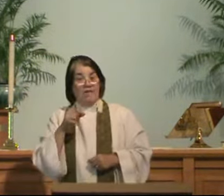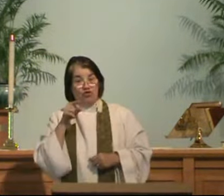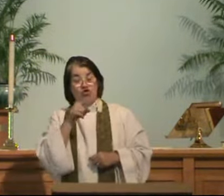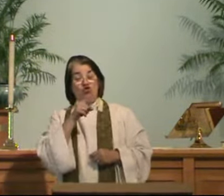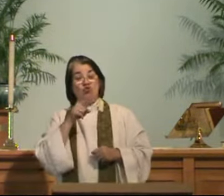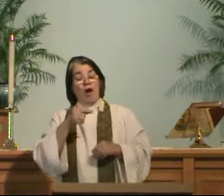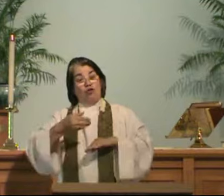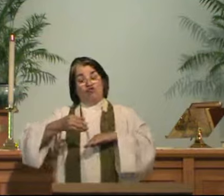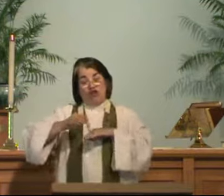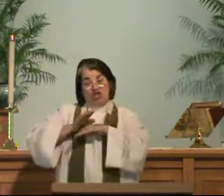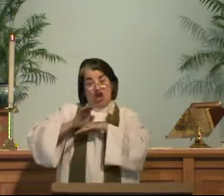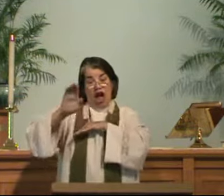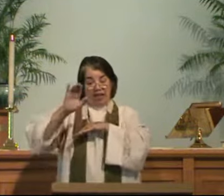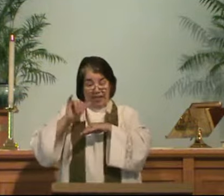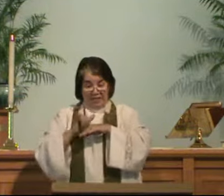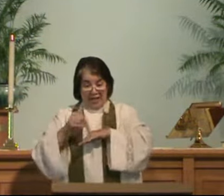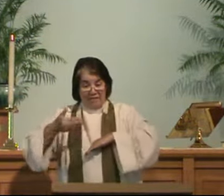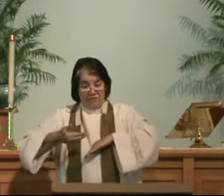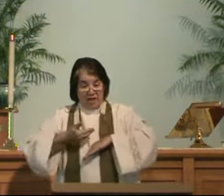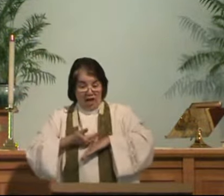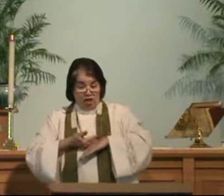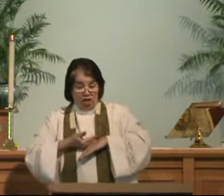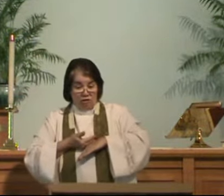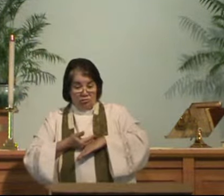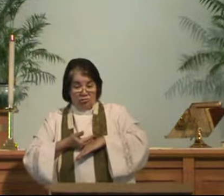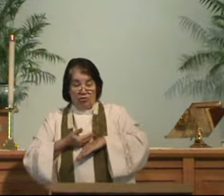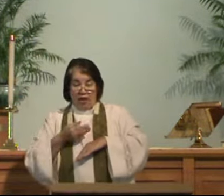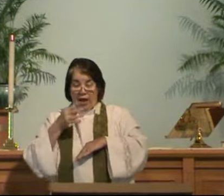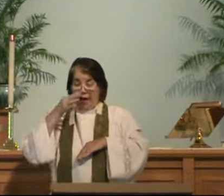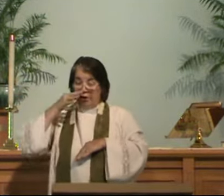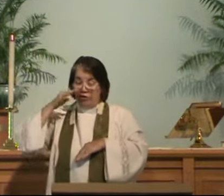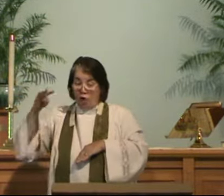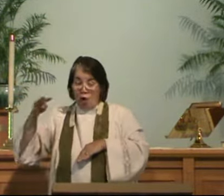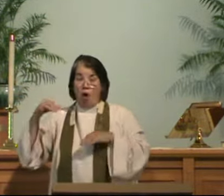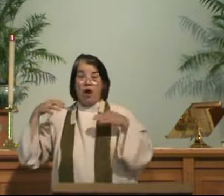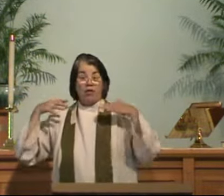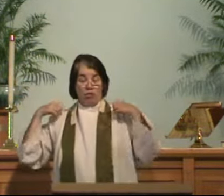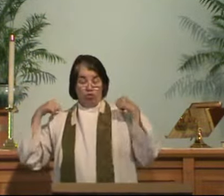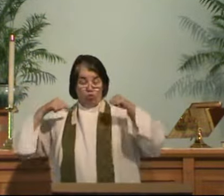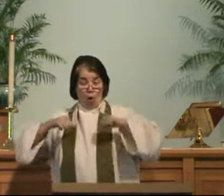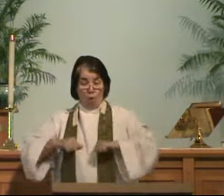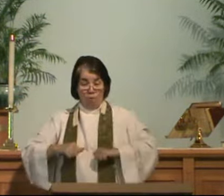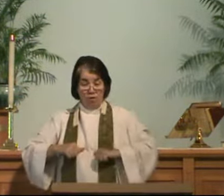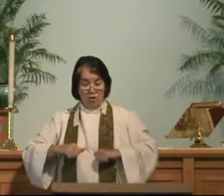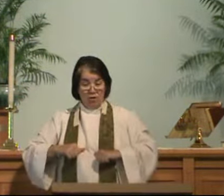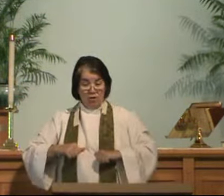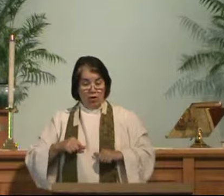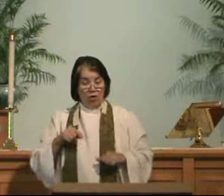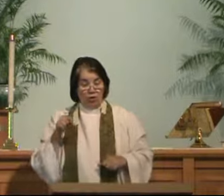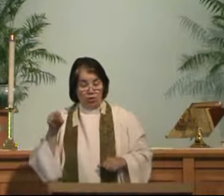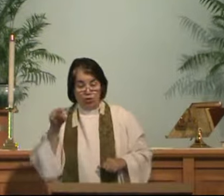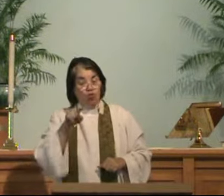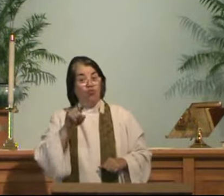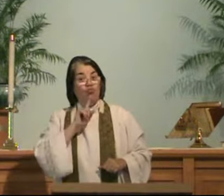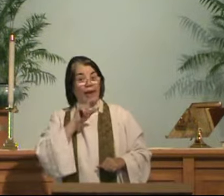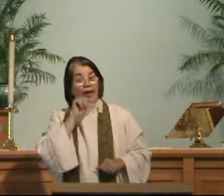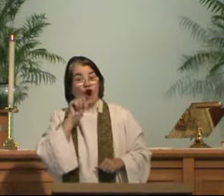If you reject the invitation and ignore the robe, you really